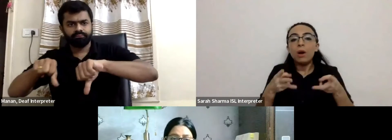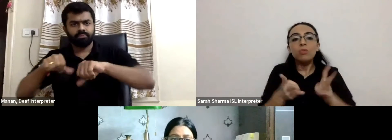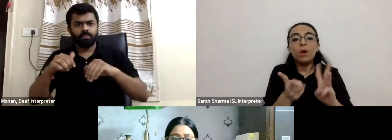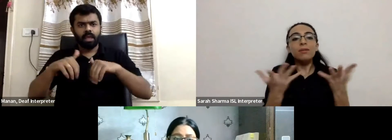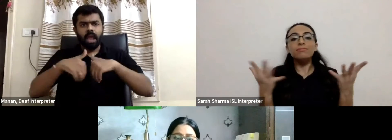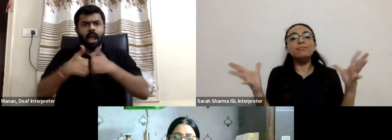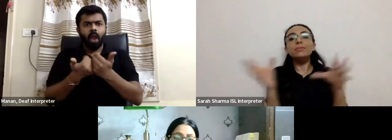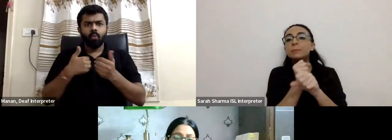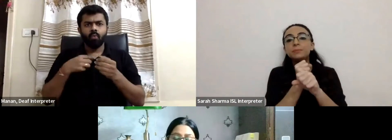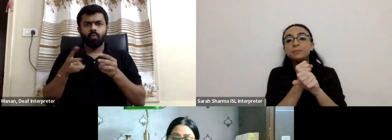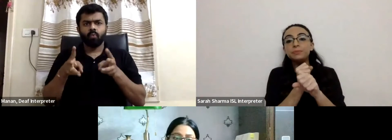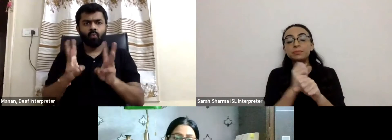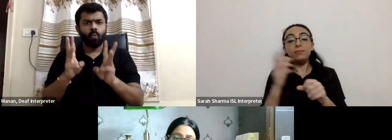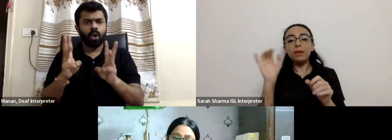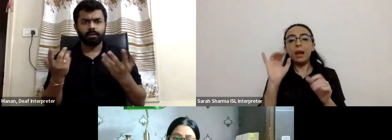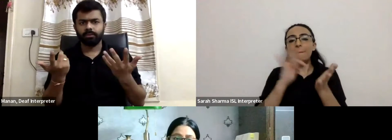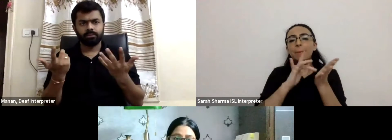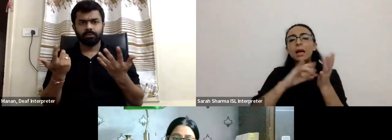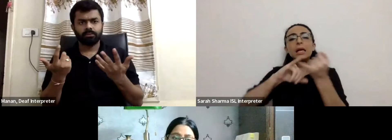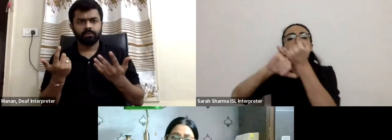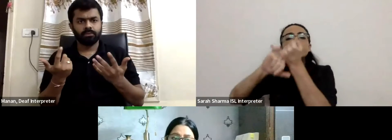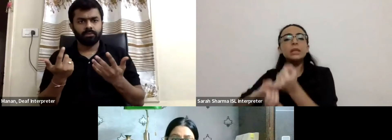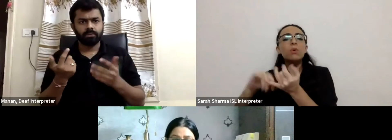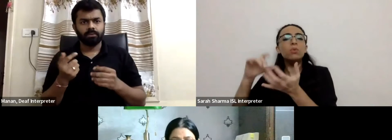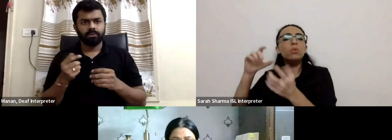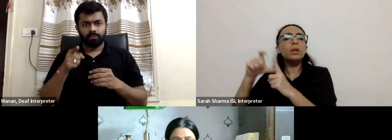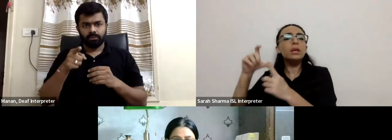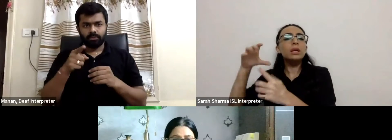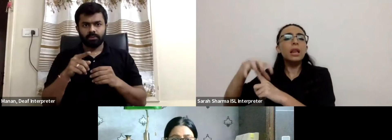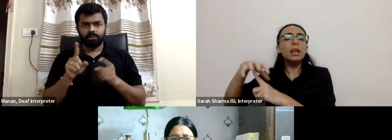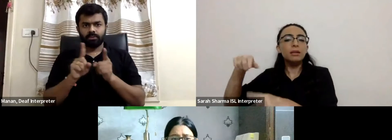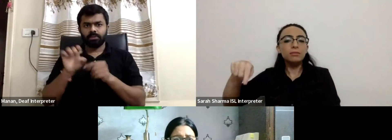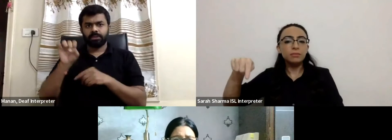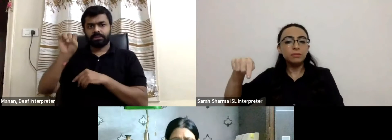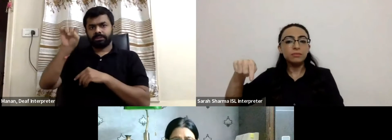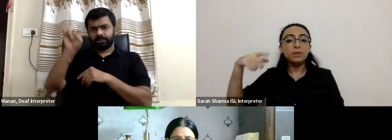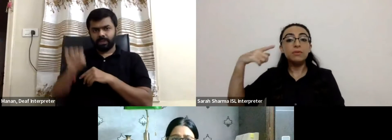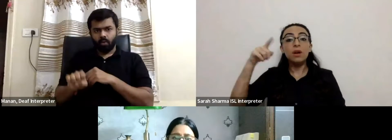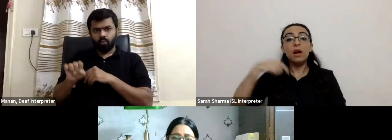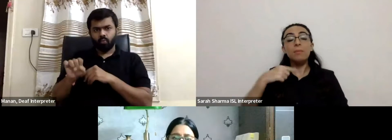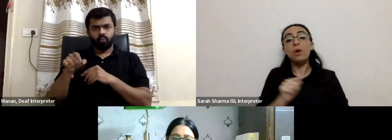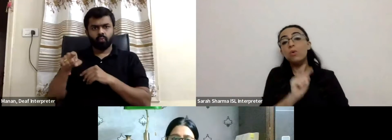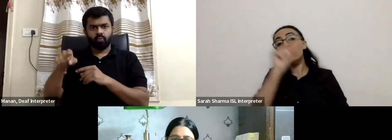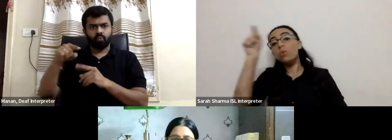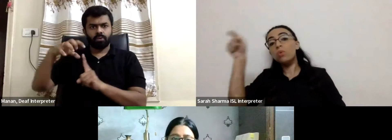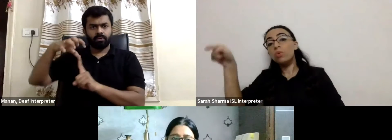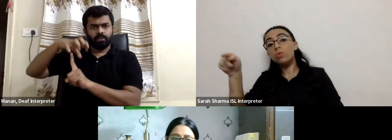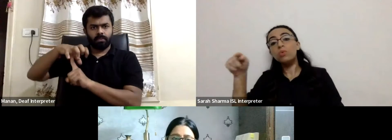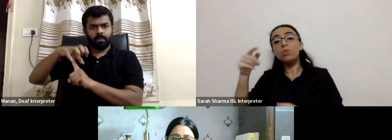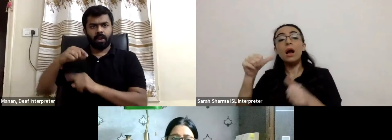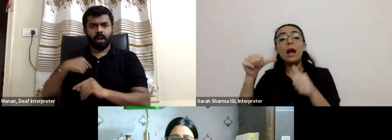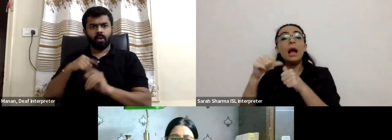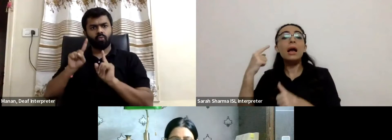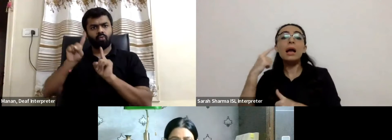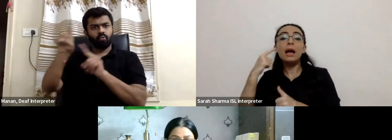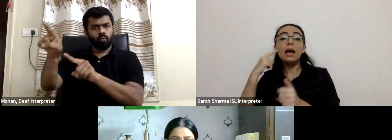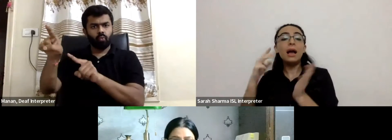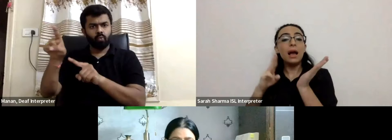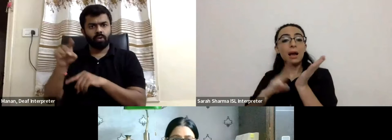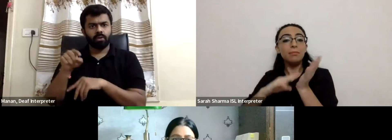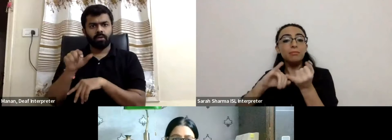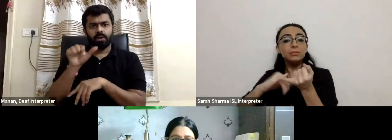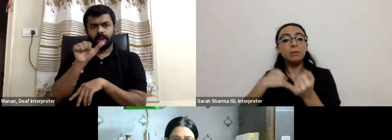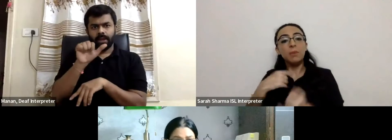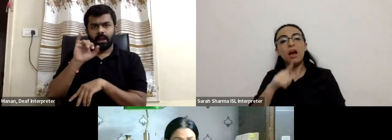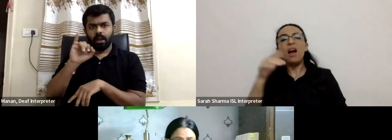live in South Delhi, so somebody with fever or cough will go to Safdarjung Hospital, which is not meant for this kind of job.